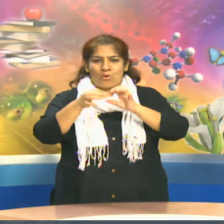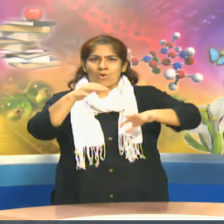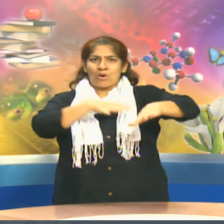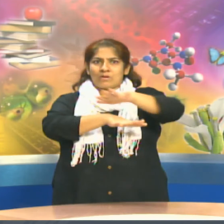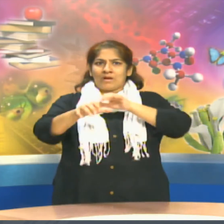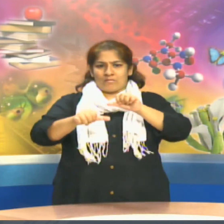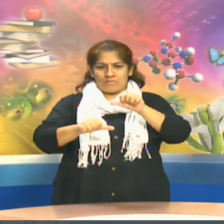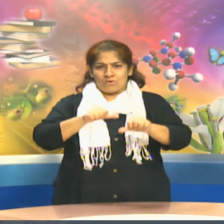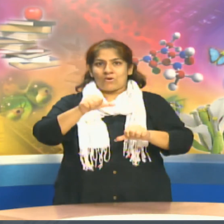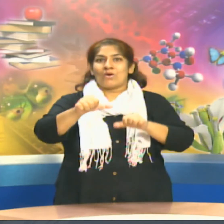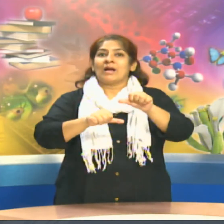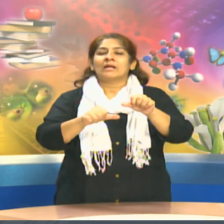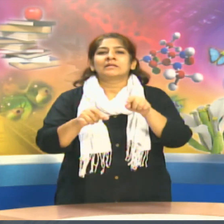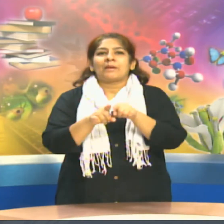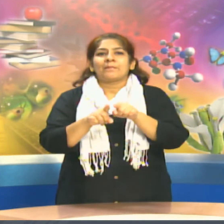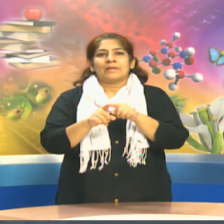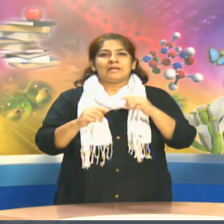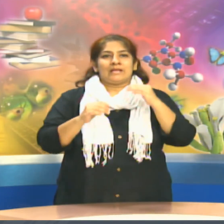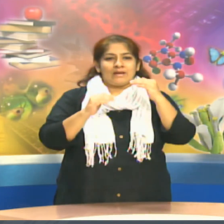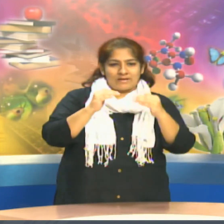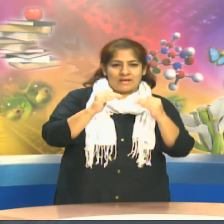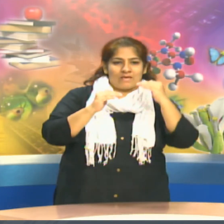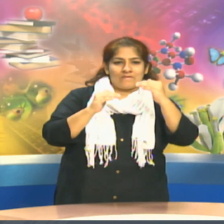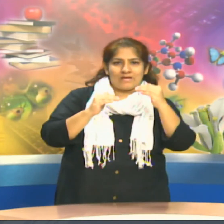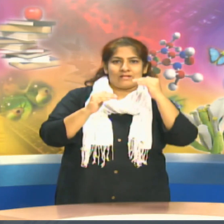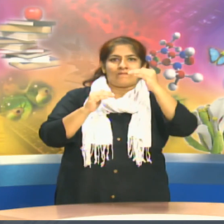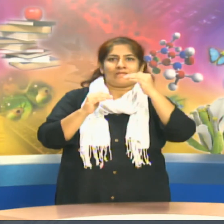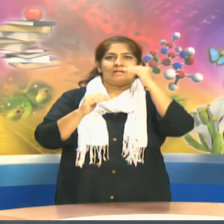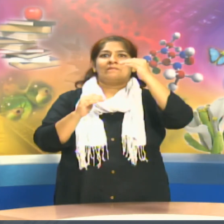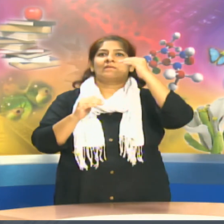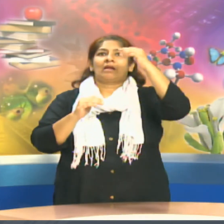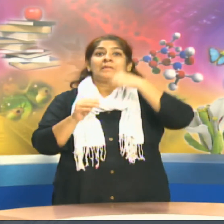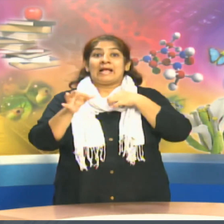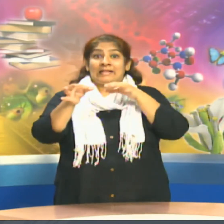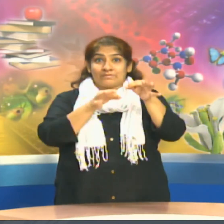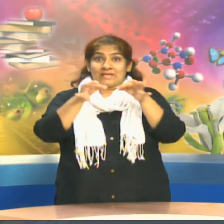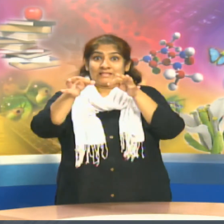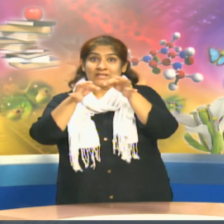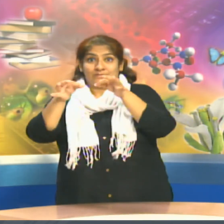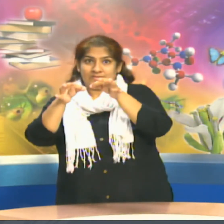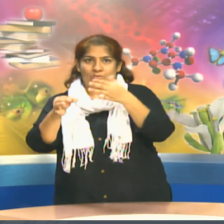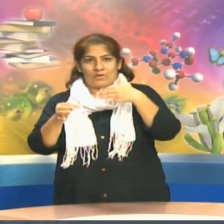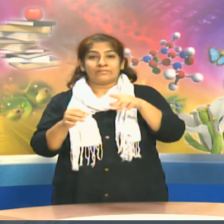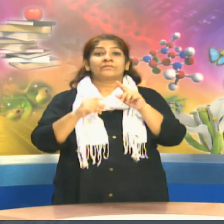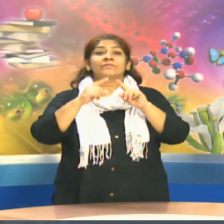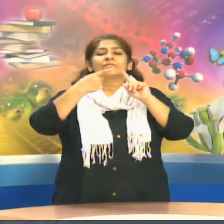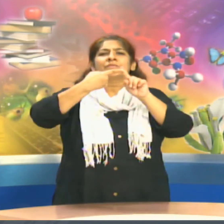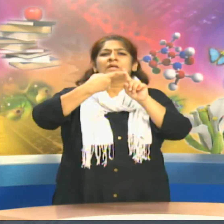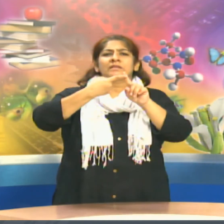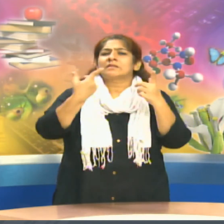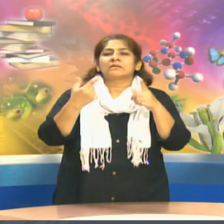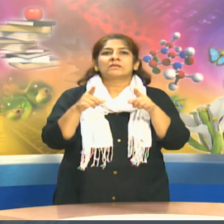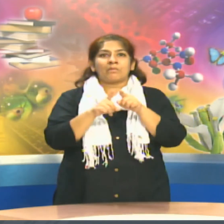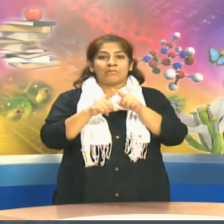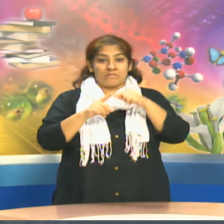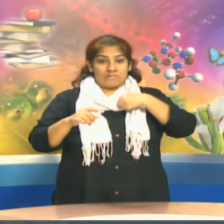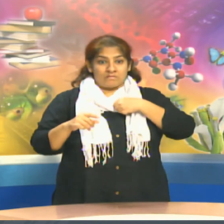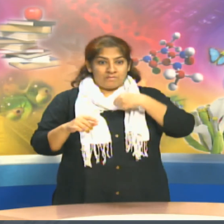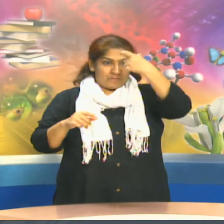The chapter's name is Planning and Organizing, and we are discussing now the organizing processes.